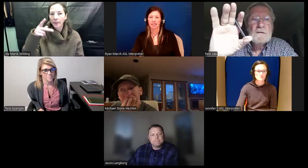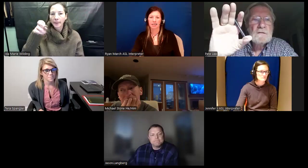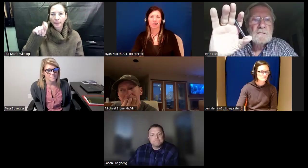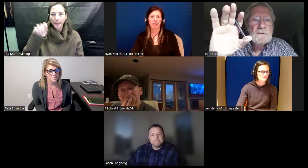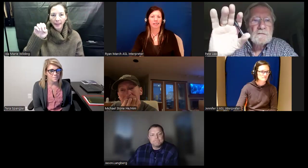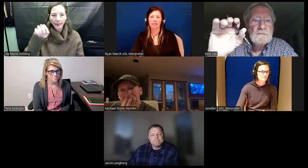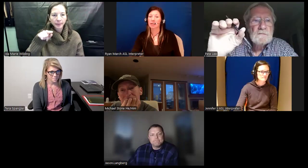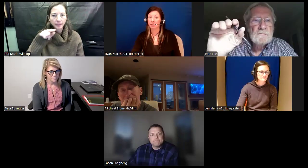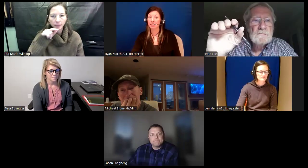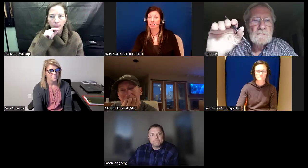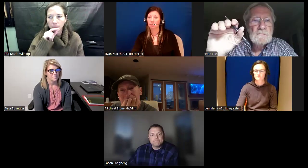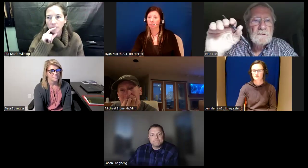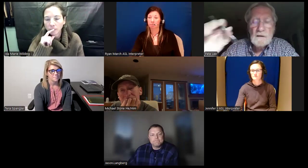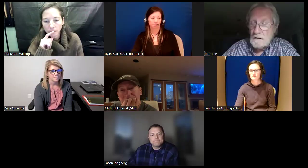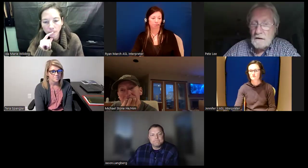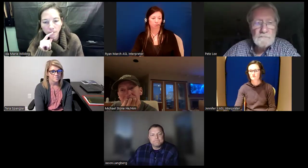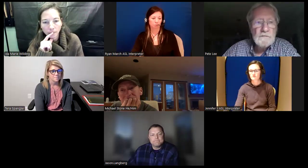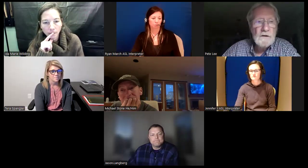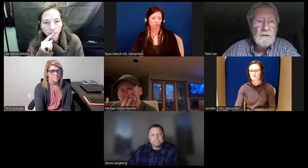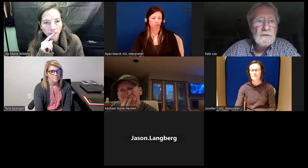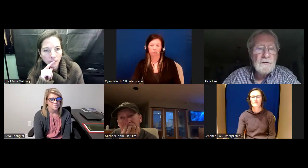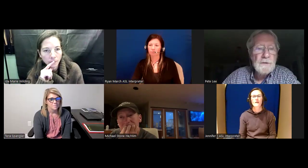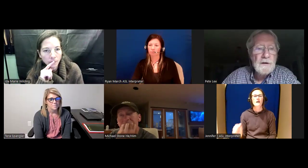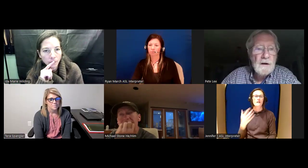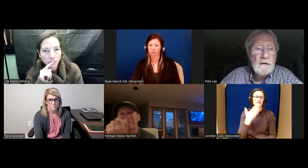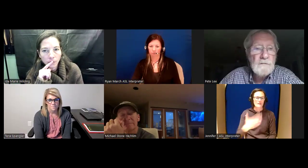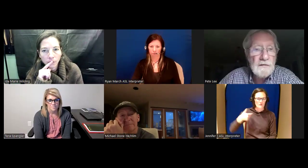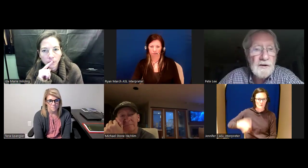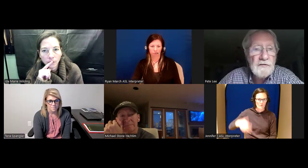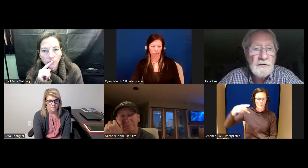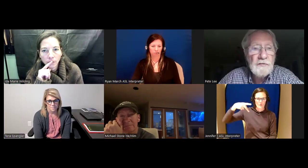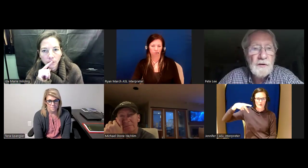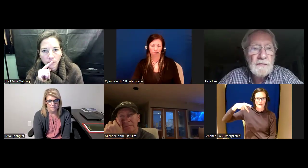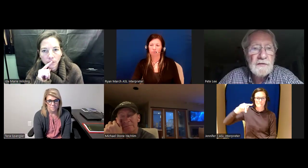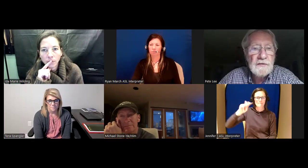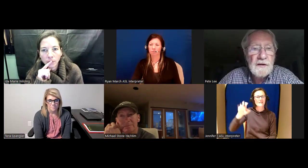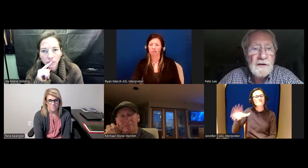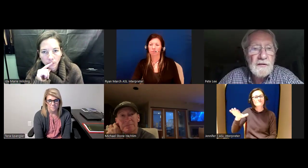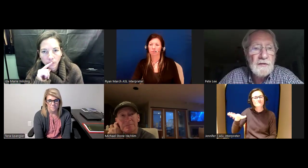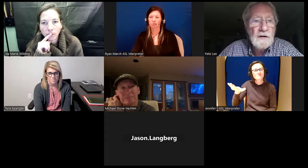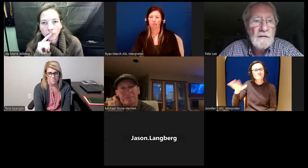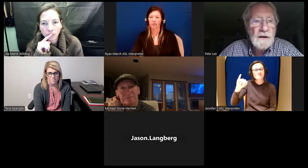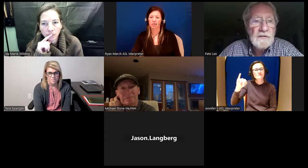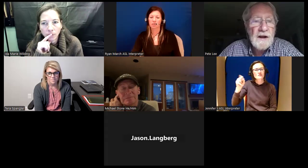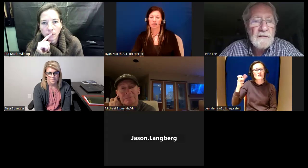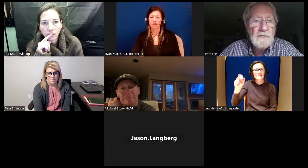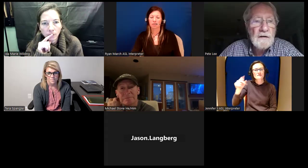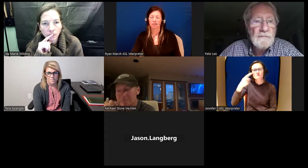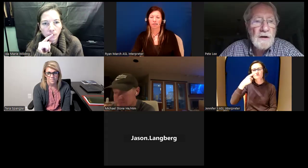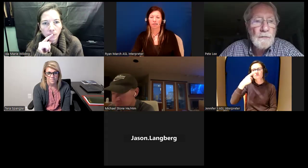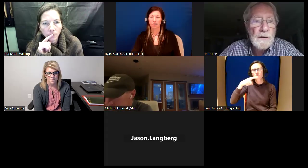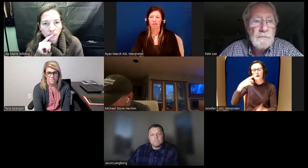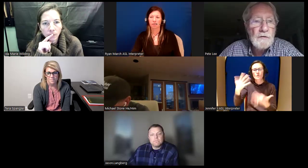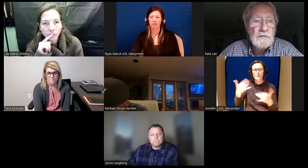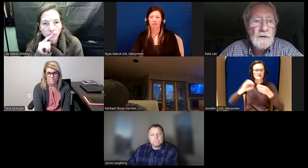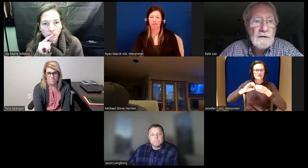Okay. Yep. Yeah, Pete. Thank you. This is Pete. Hey, Jason, could you give us a citation for that statute? I've